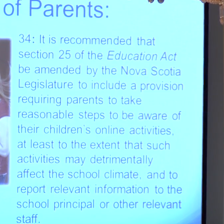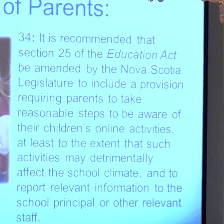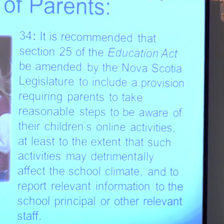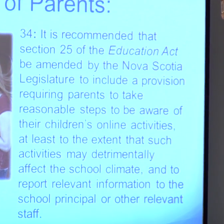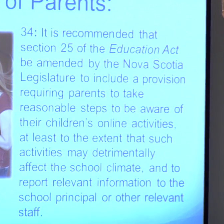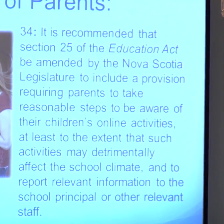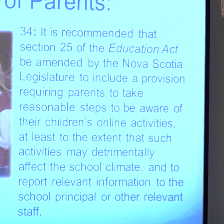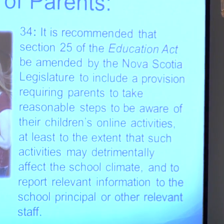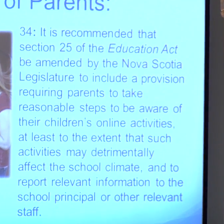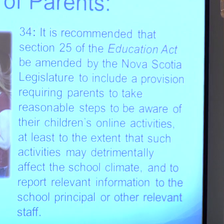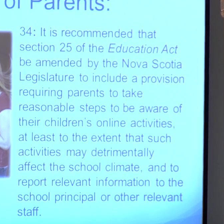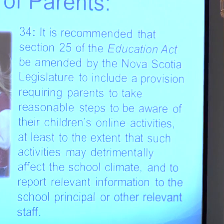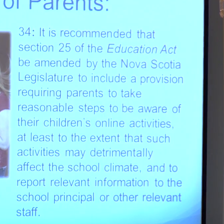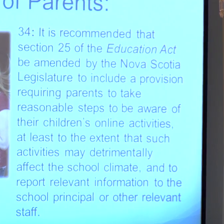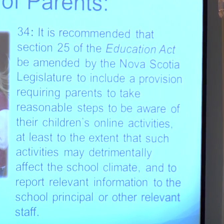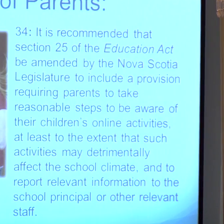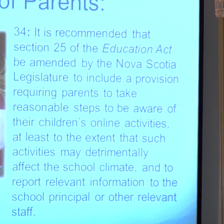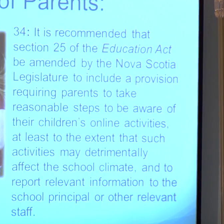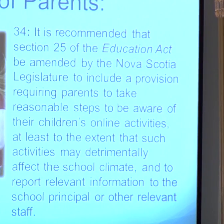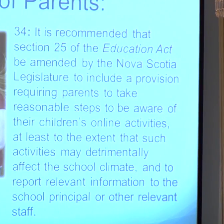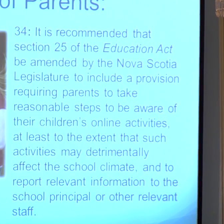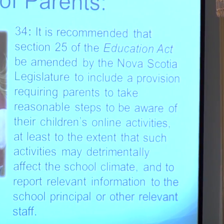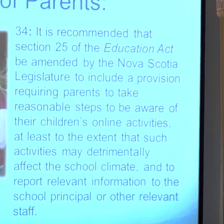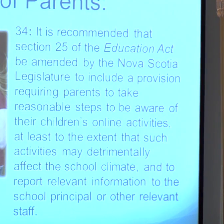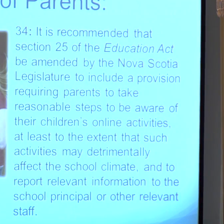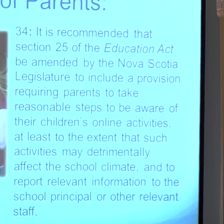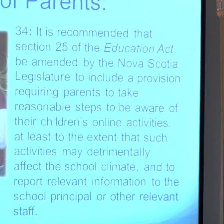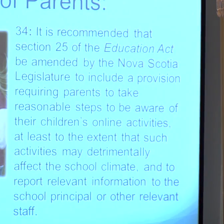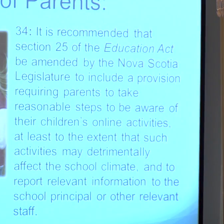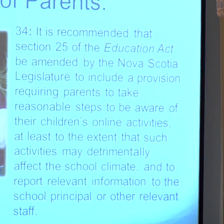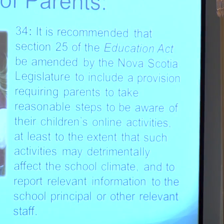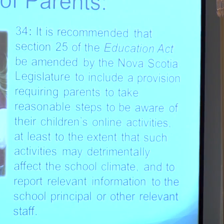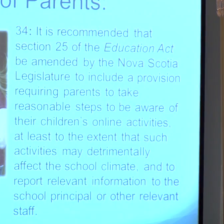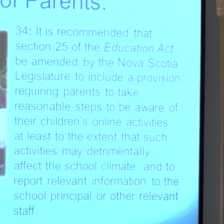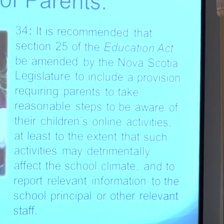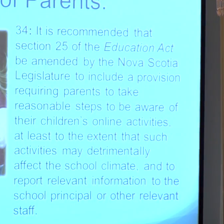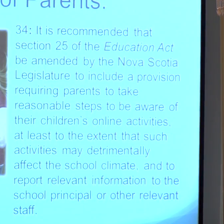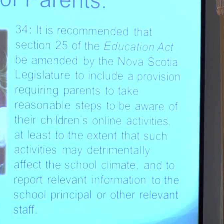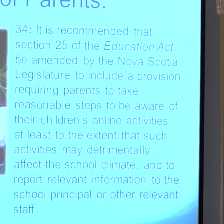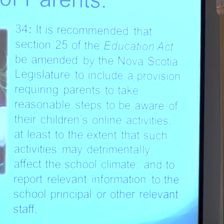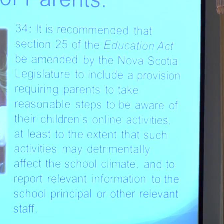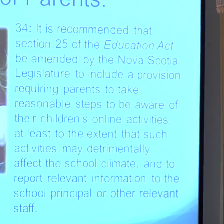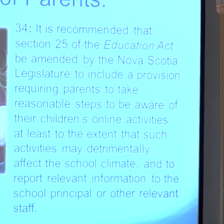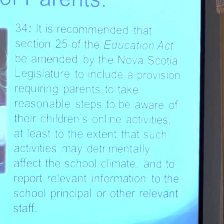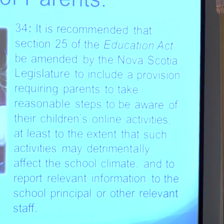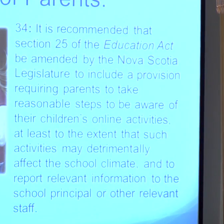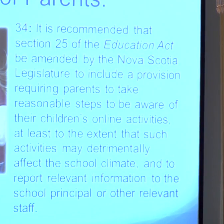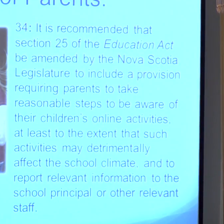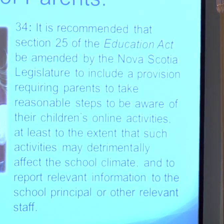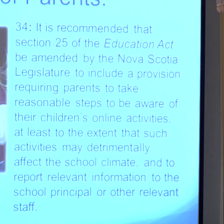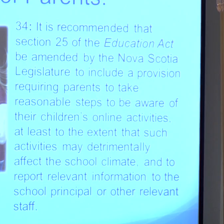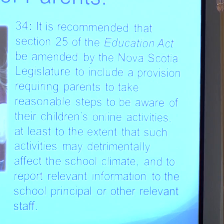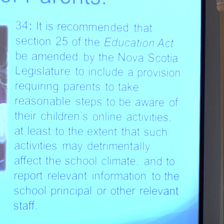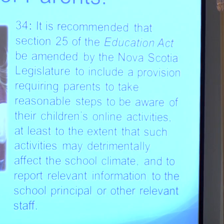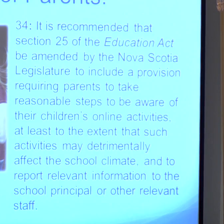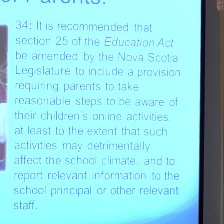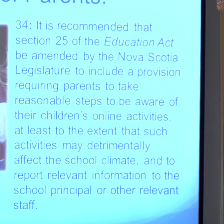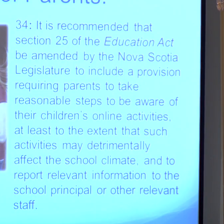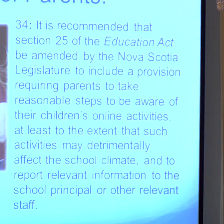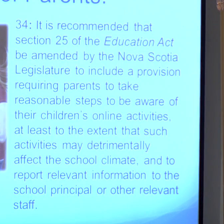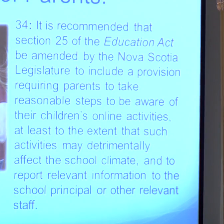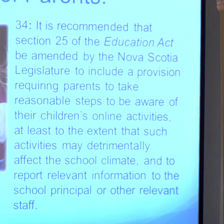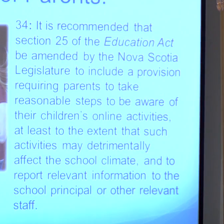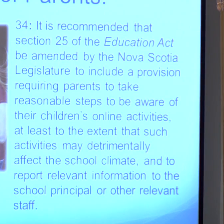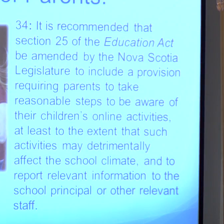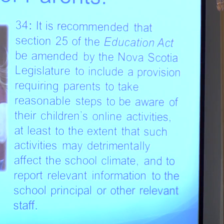recommendation, recognizing that parents have an important role to play here, is that the section in the Nova Scotia Education Act that talks about